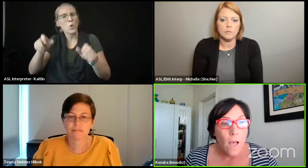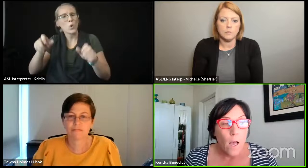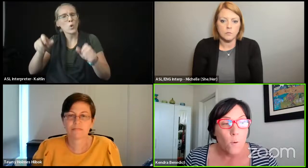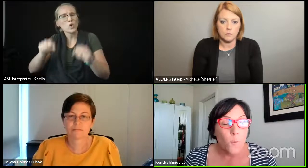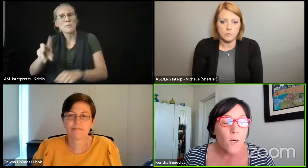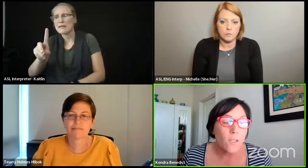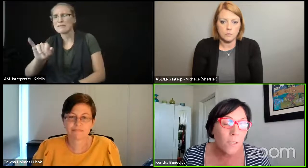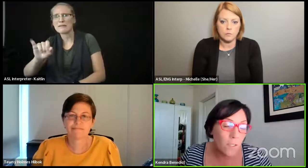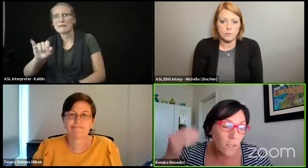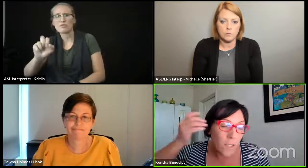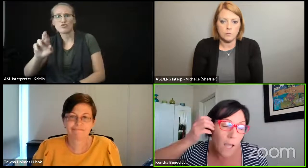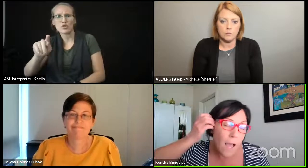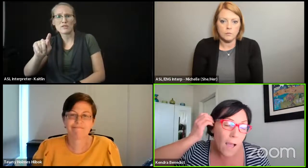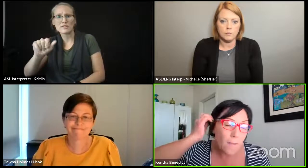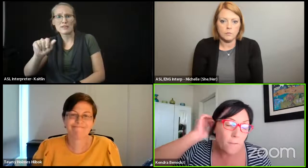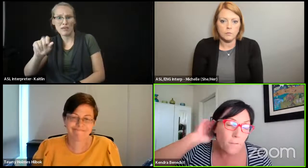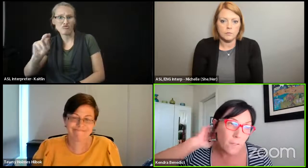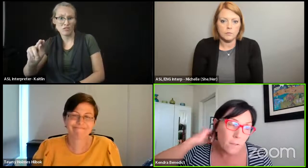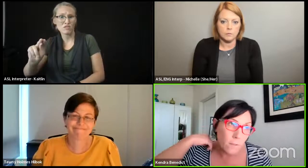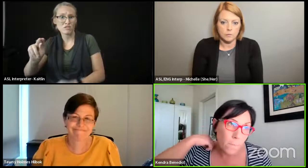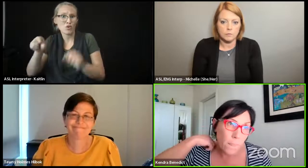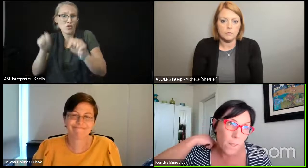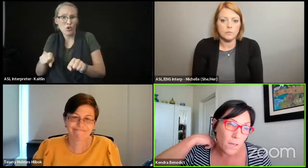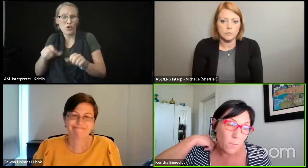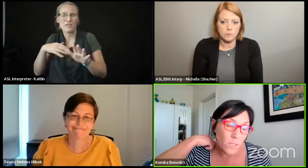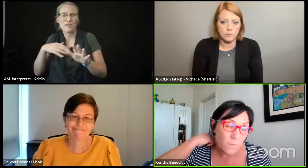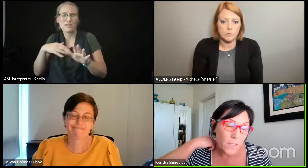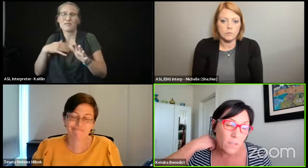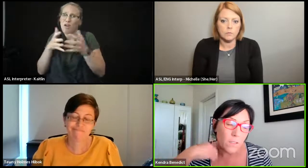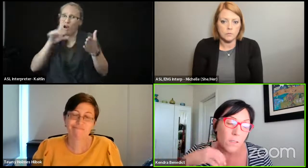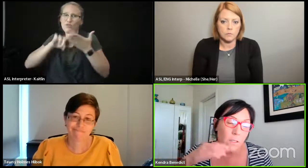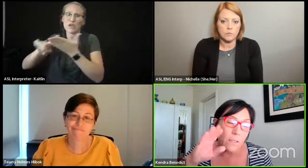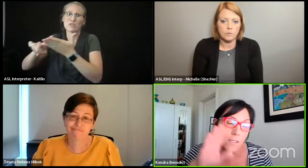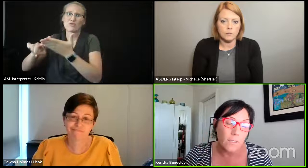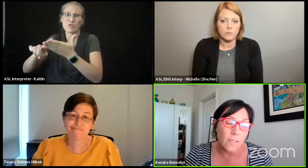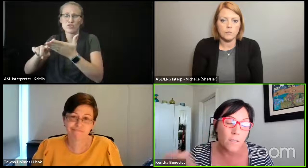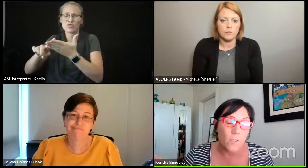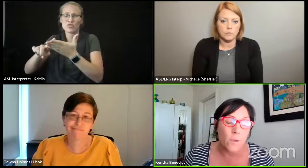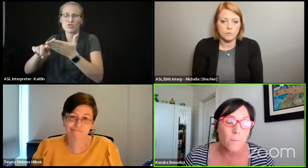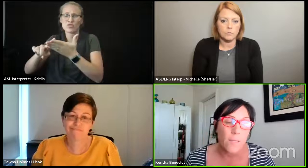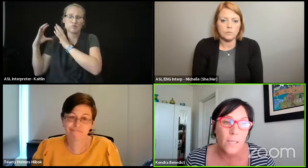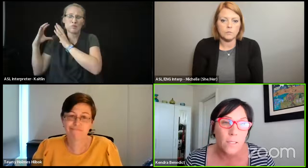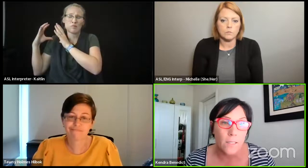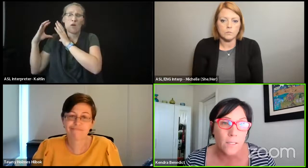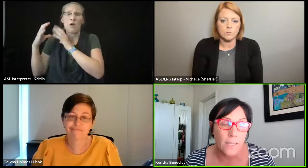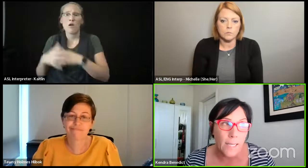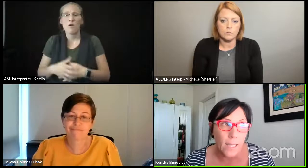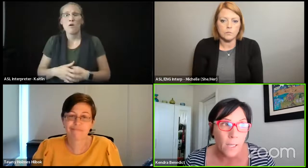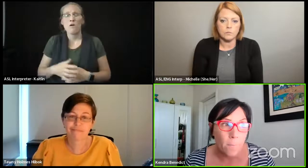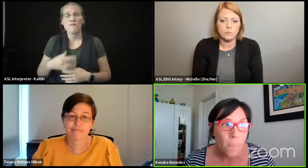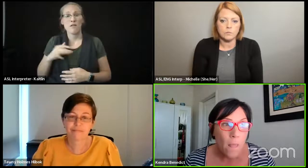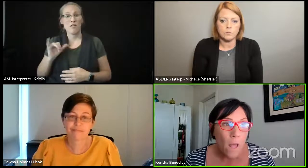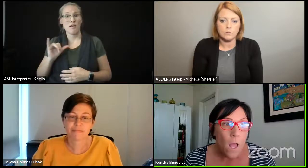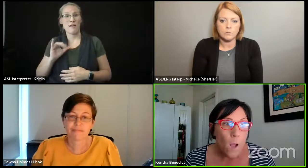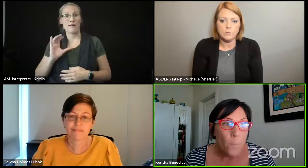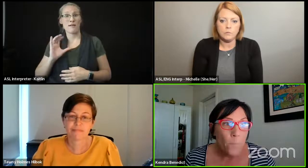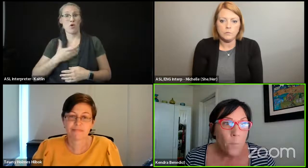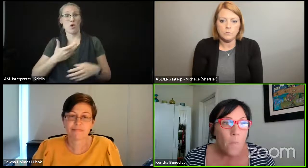And personally, I feel, and I really felt this listening to our panelists today,